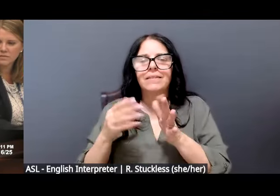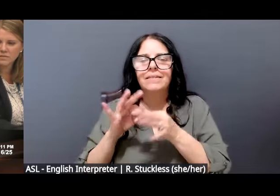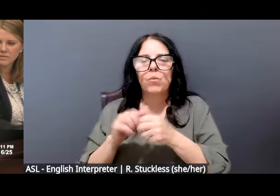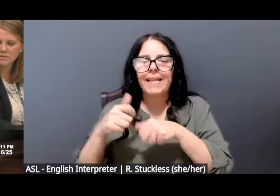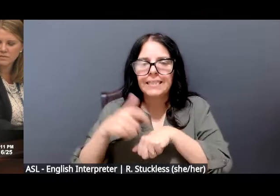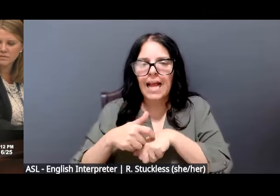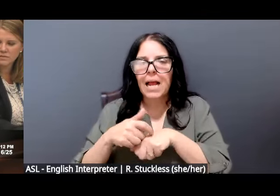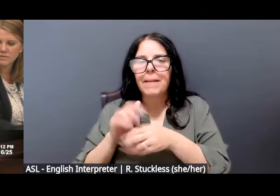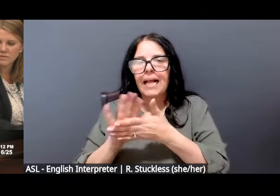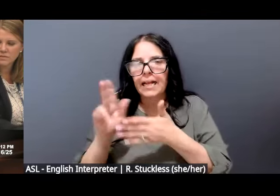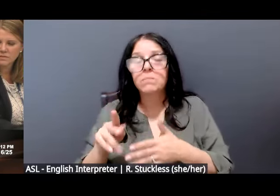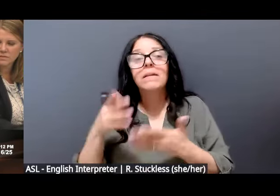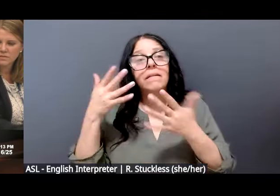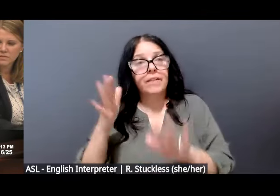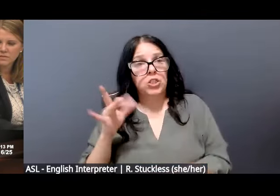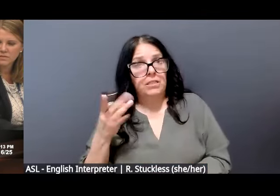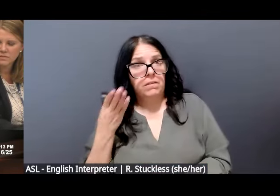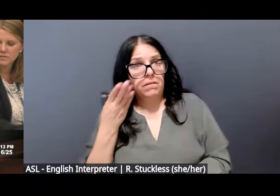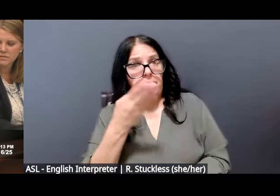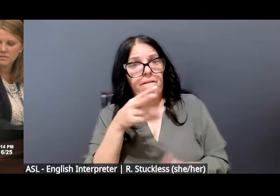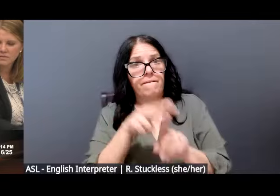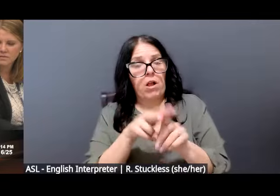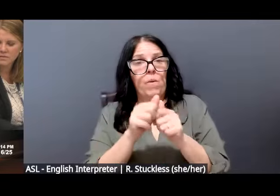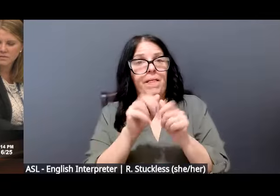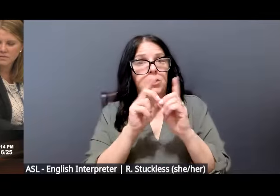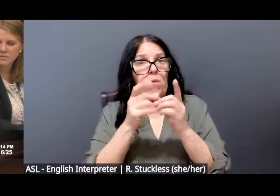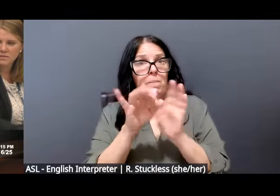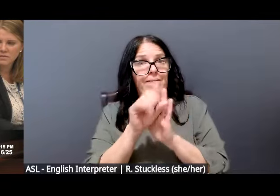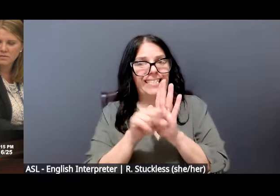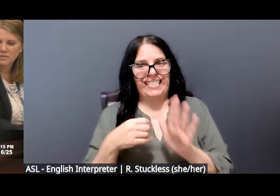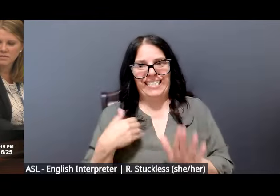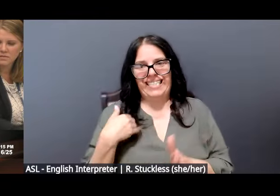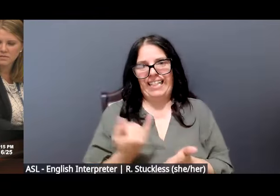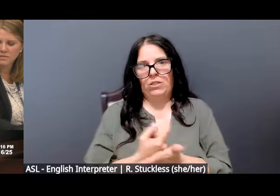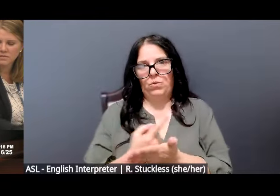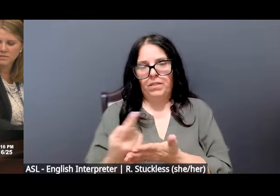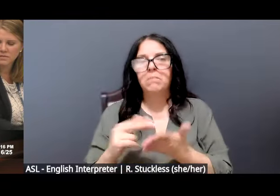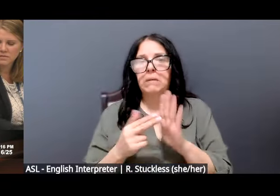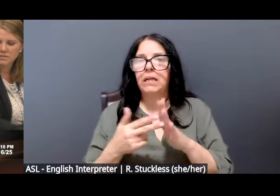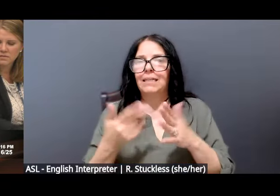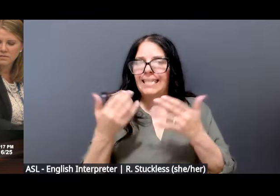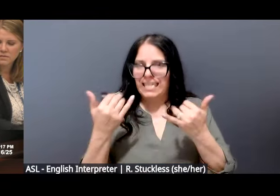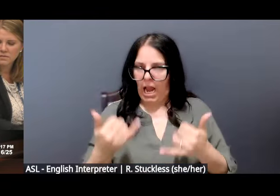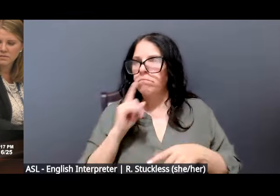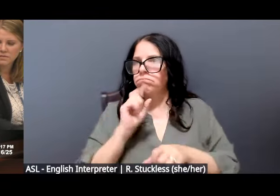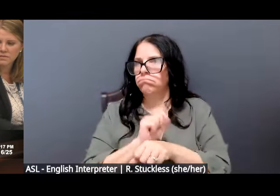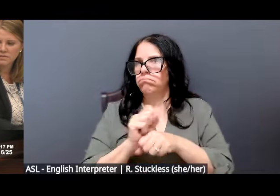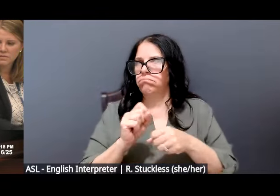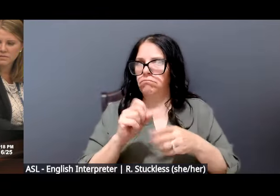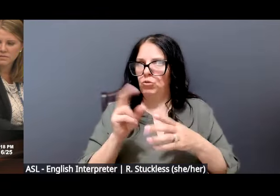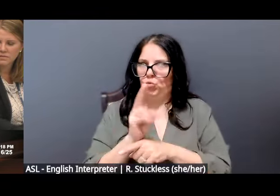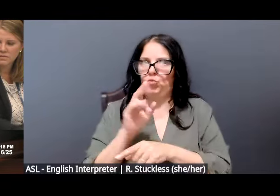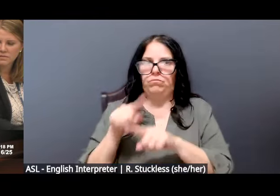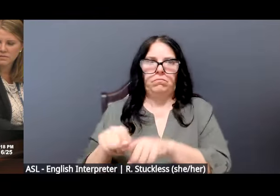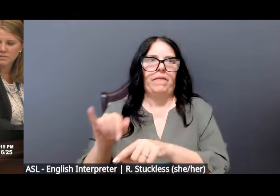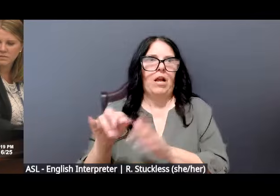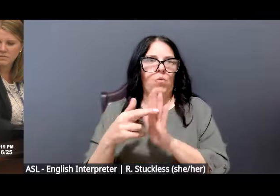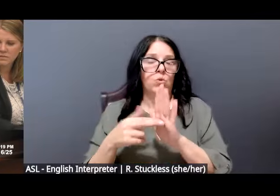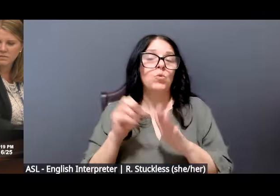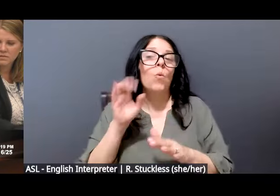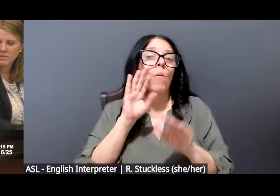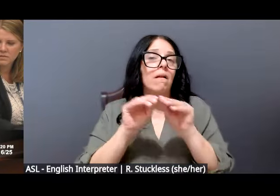with the Department of State this week, meaning that they are now in effect. We will be sending them out to the members of the